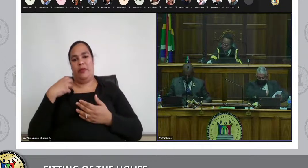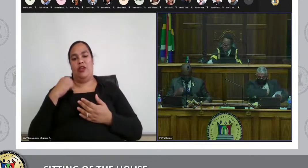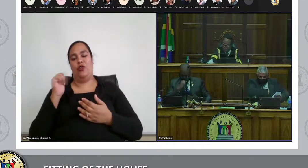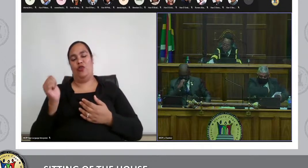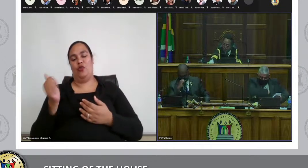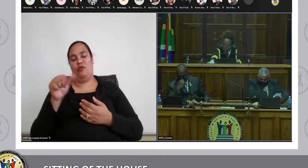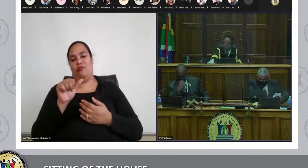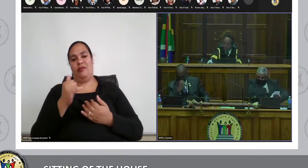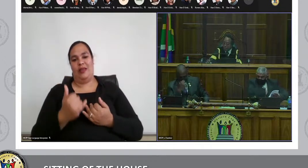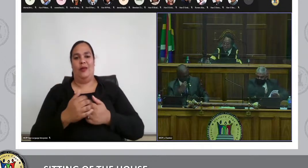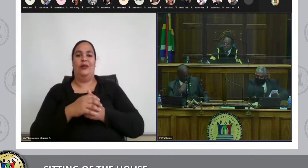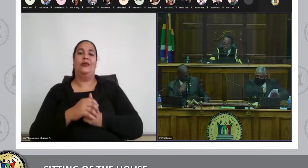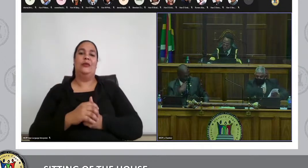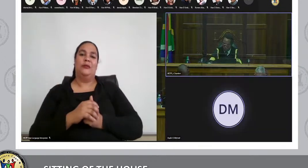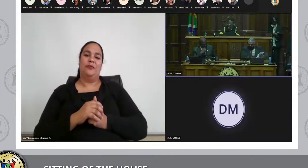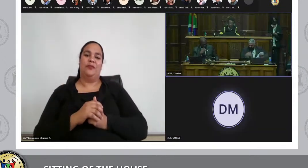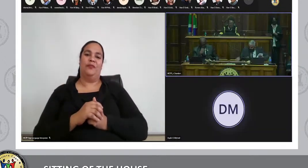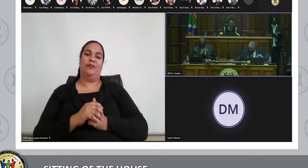turn.